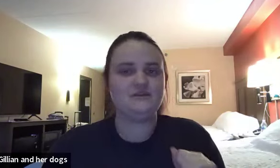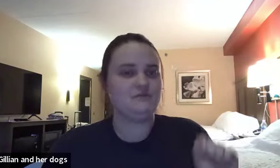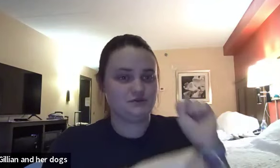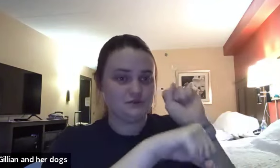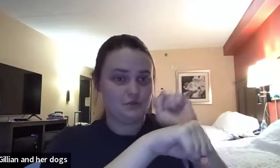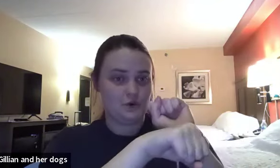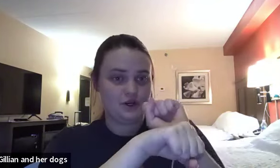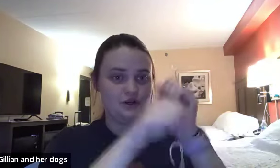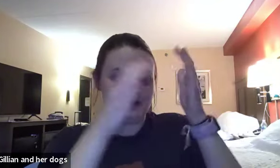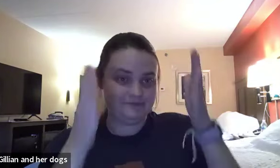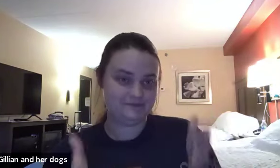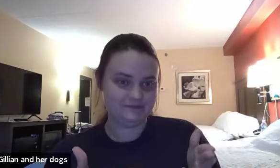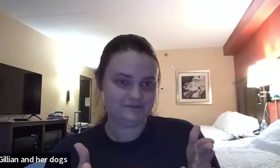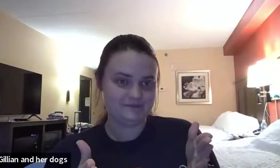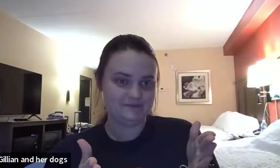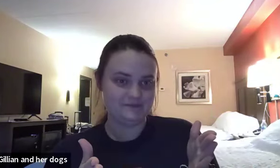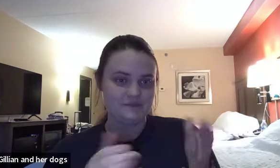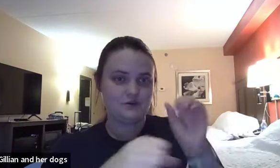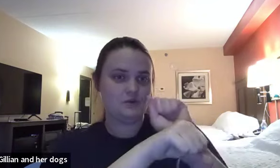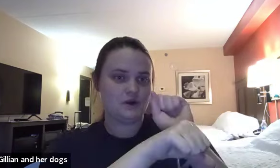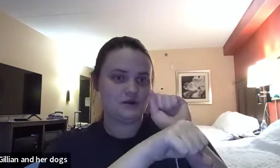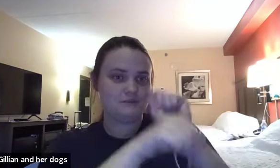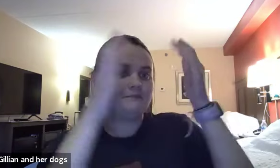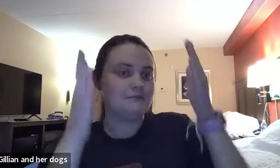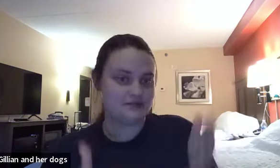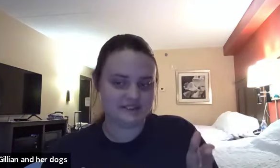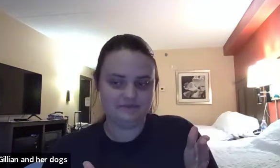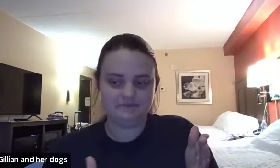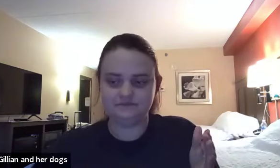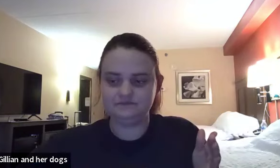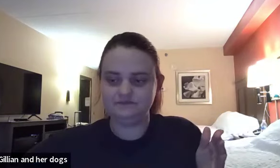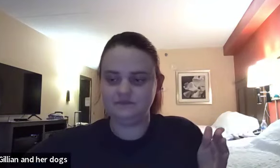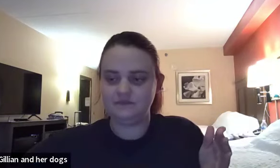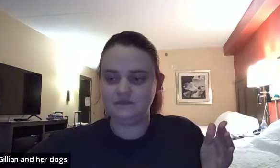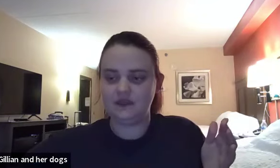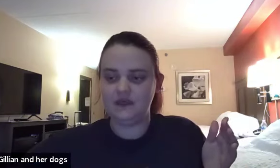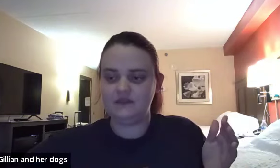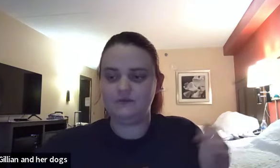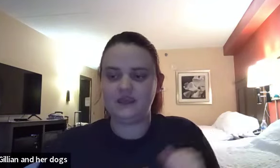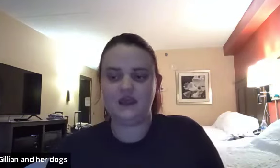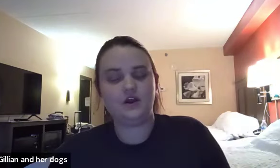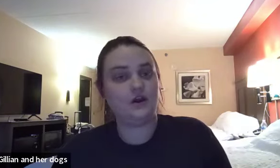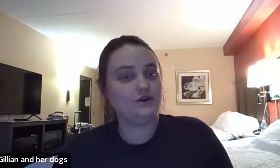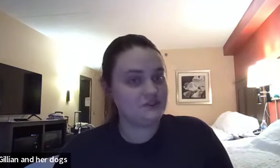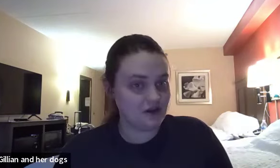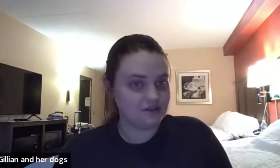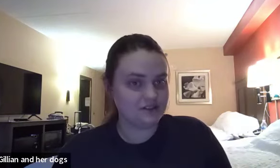which was worker. So work person. Then we had our